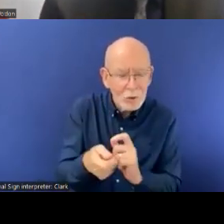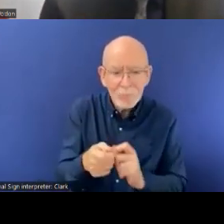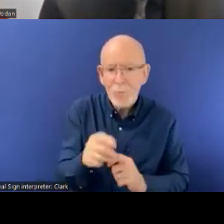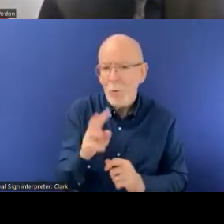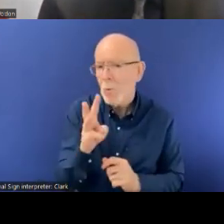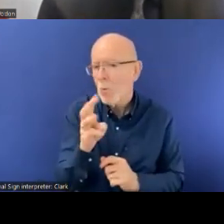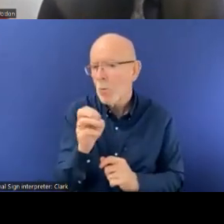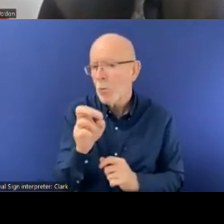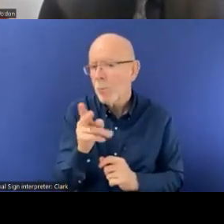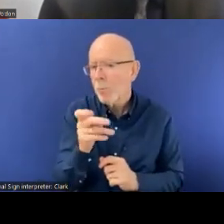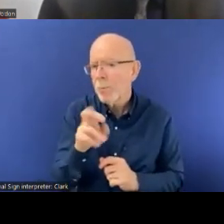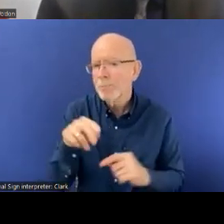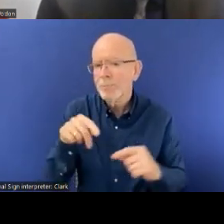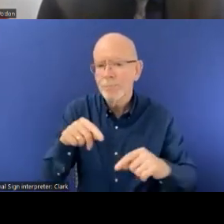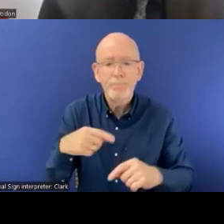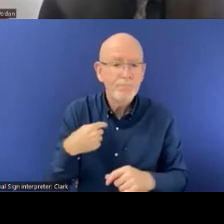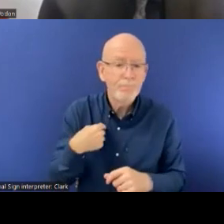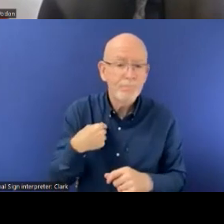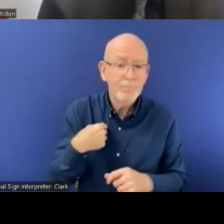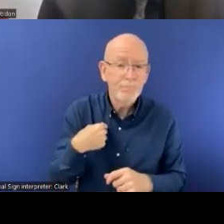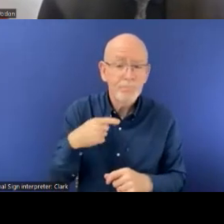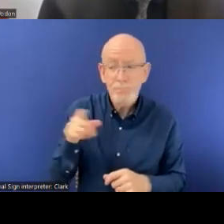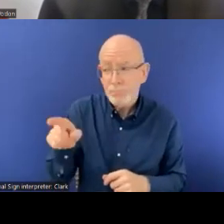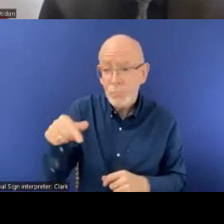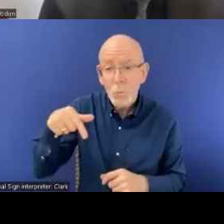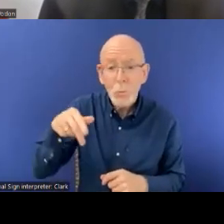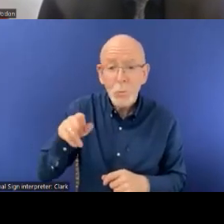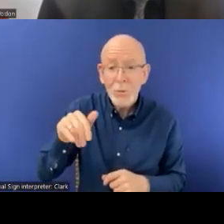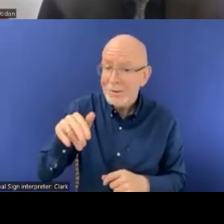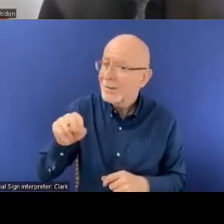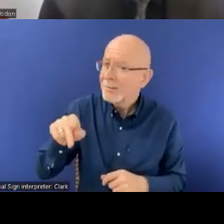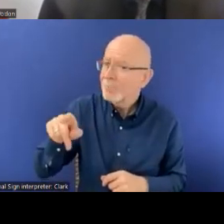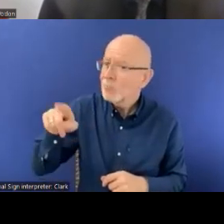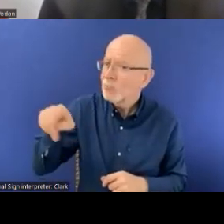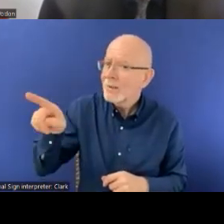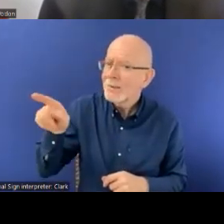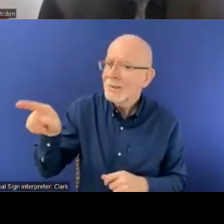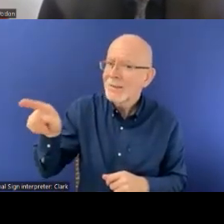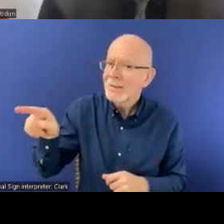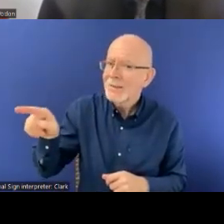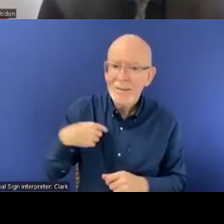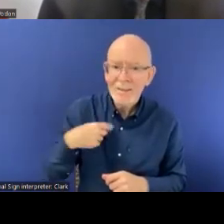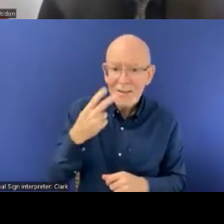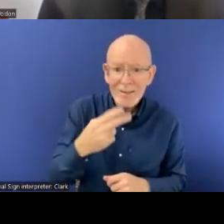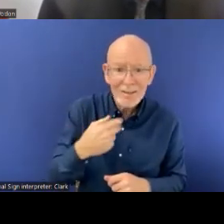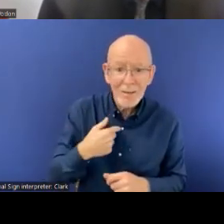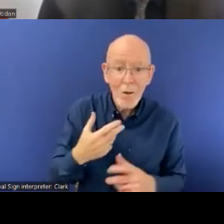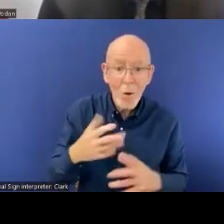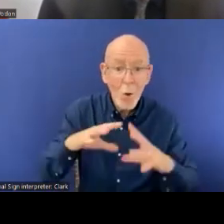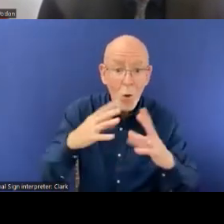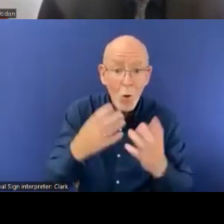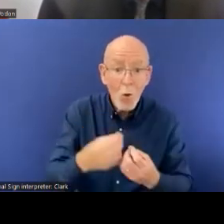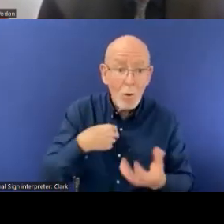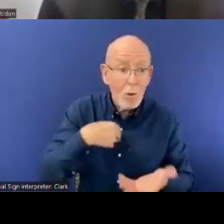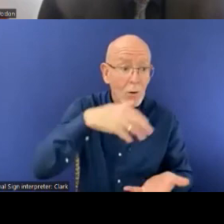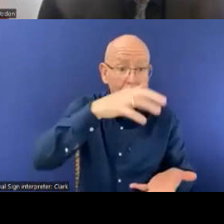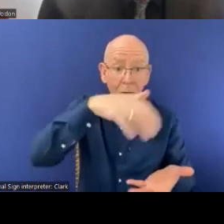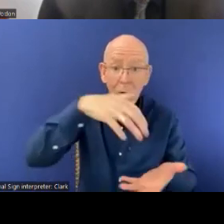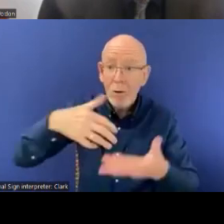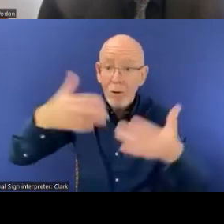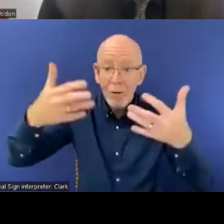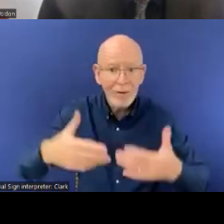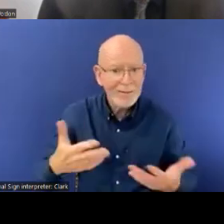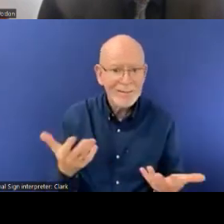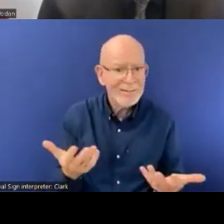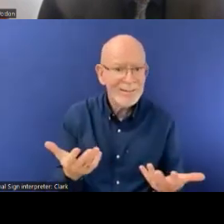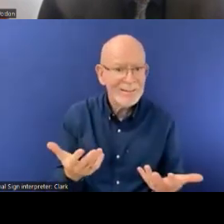to wait for all the data to come rolling in. I think we can get going, and I would actually like to see more children's voices. I would